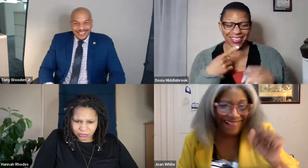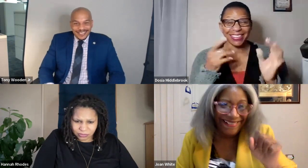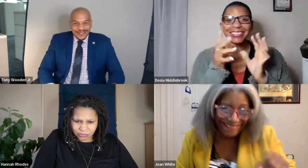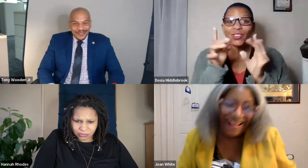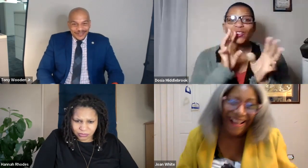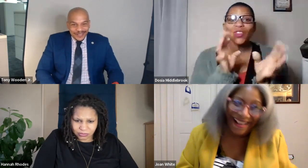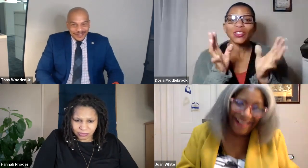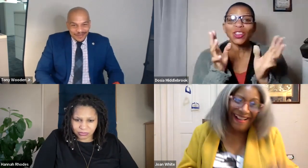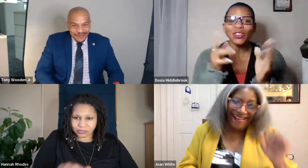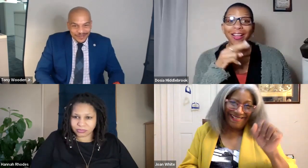our business.